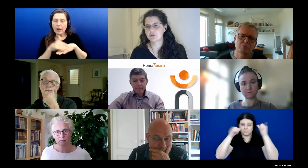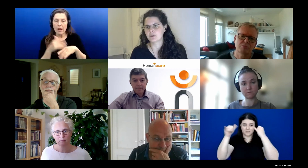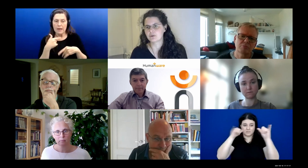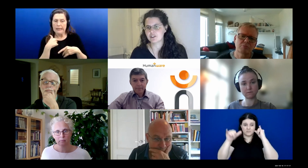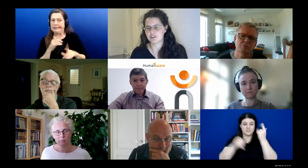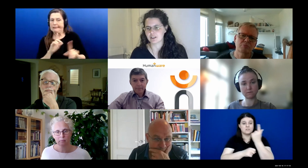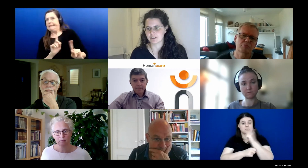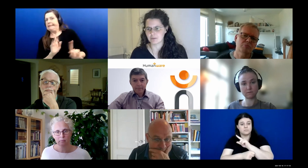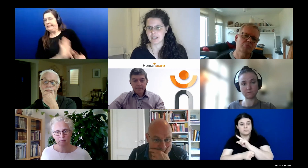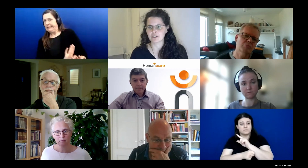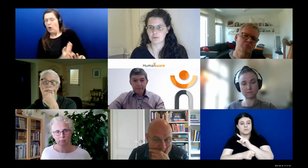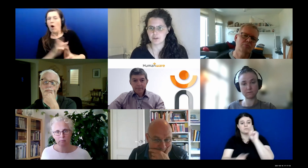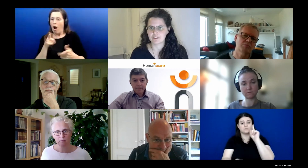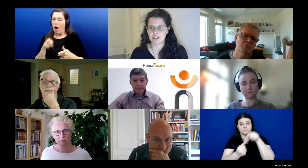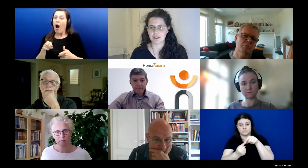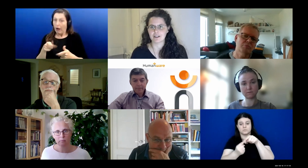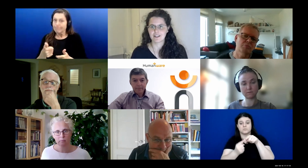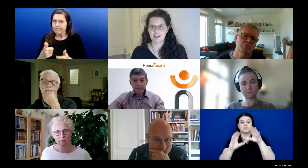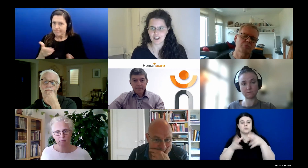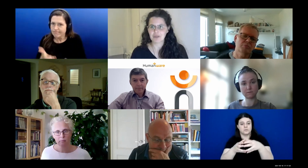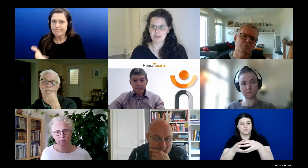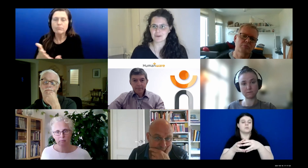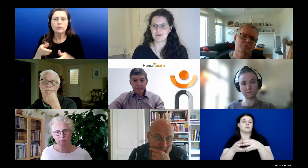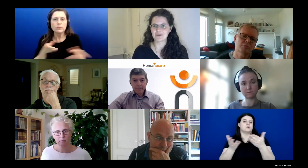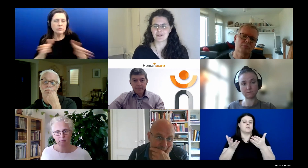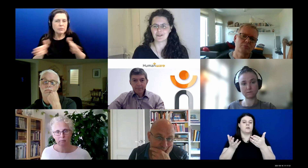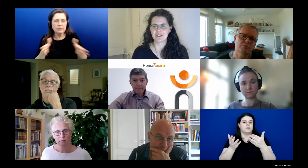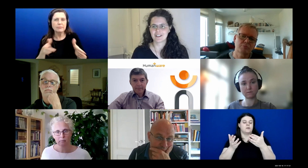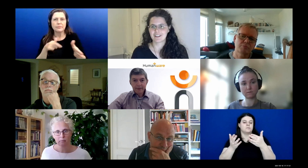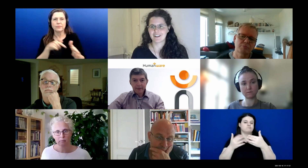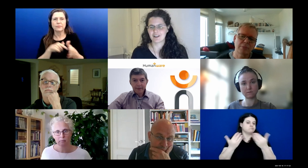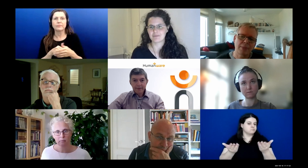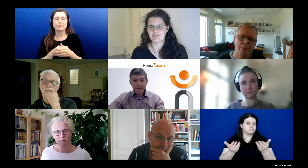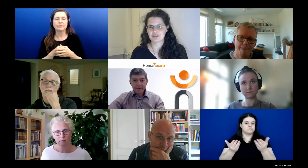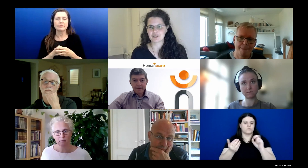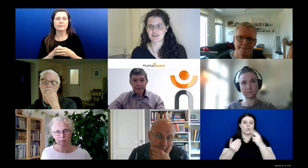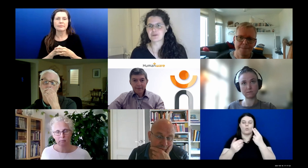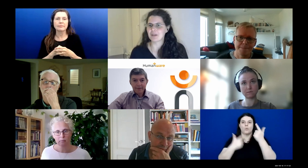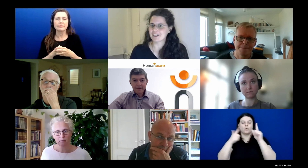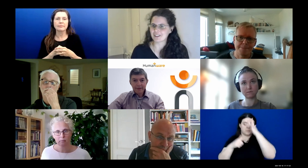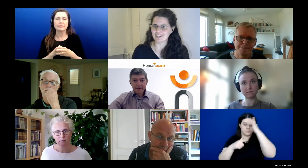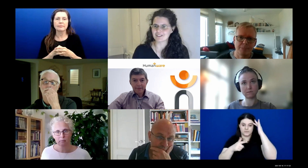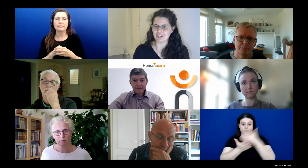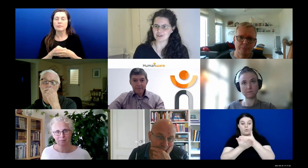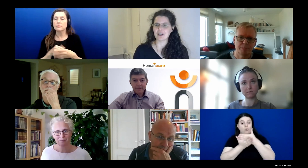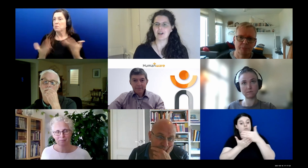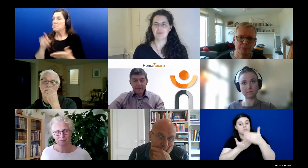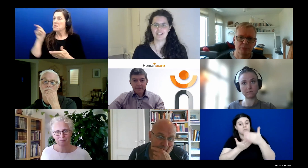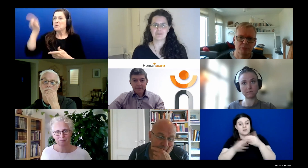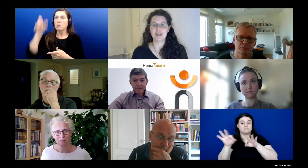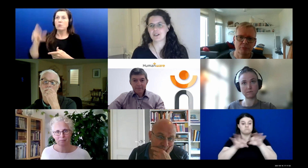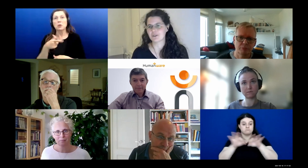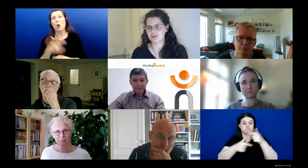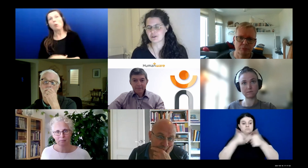able to reach the maker community where other people will start to make things as well,